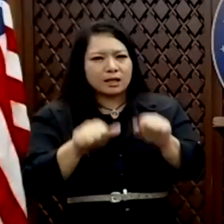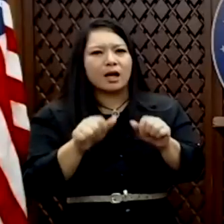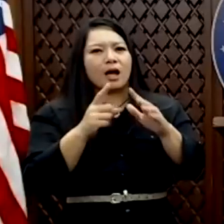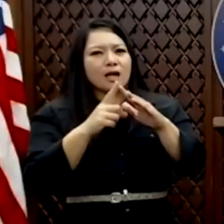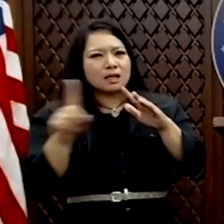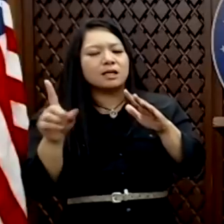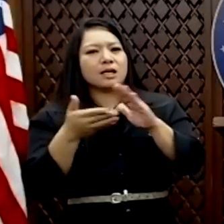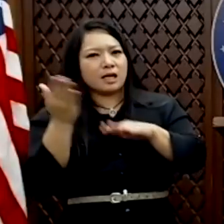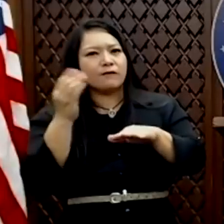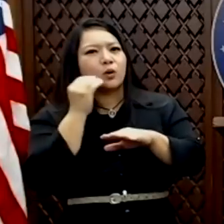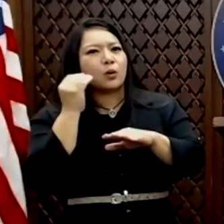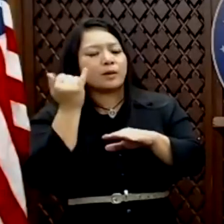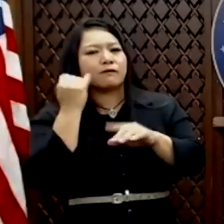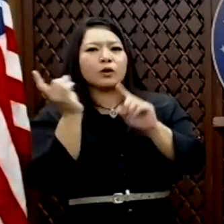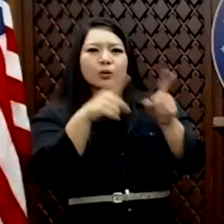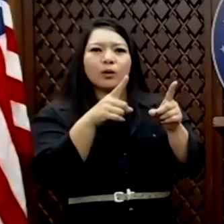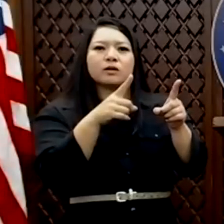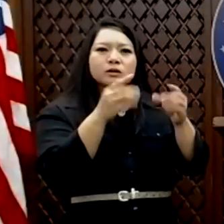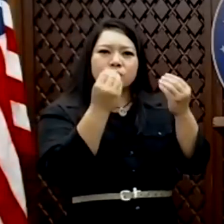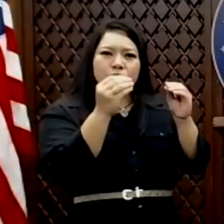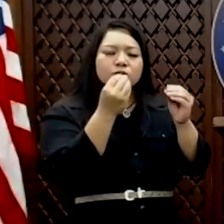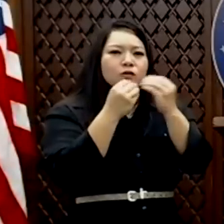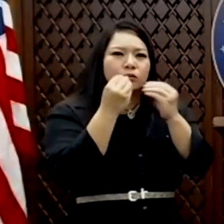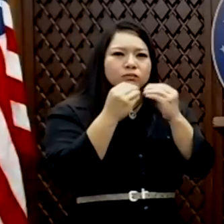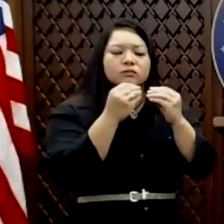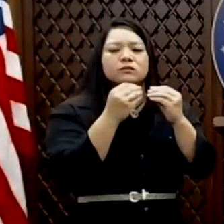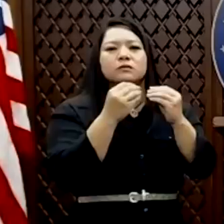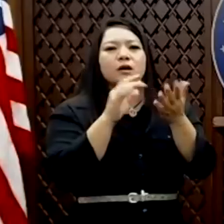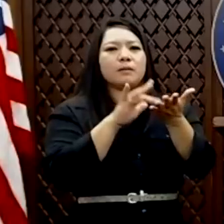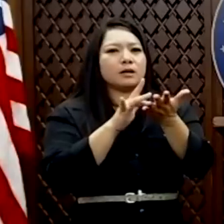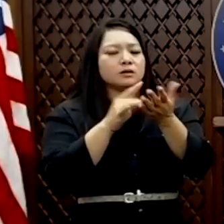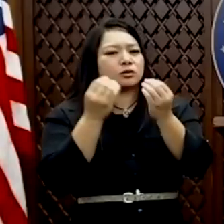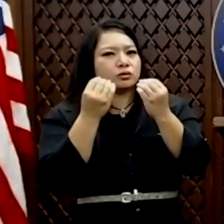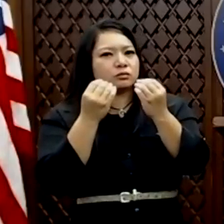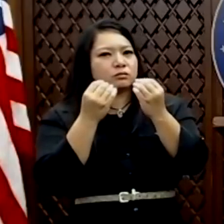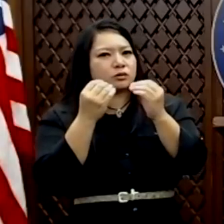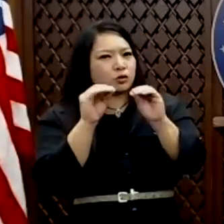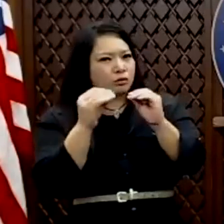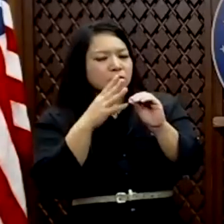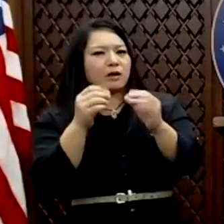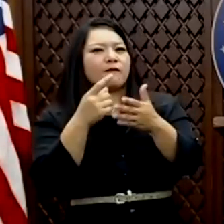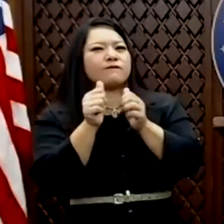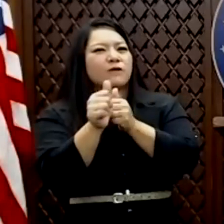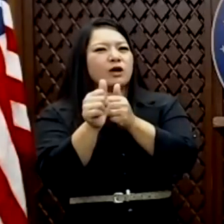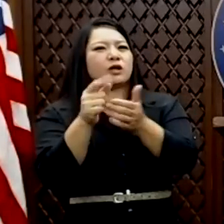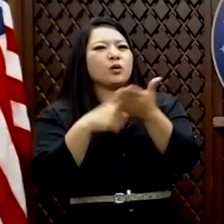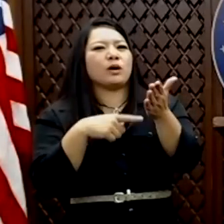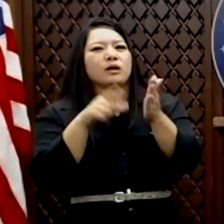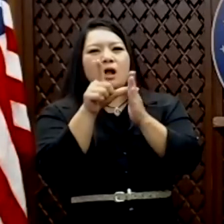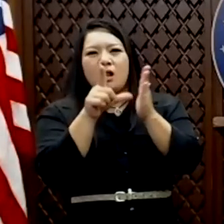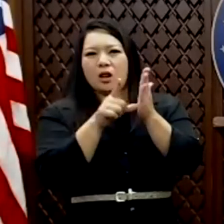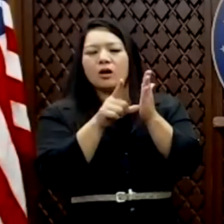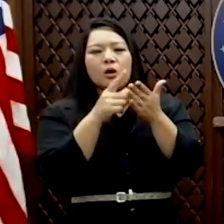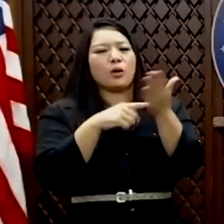if they are going to the grocery store. You know, it's following what our executive order has been, and I can't remember